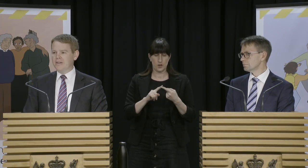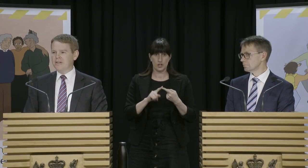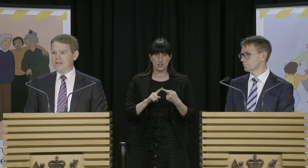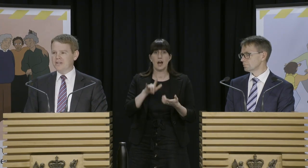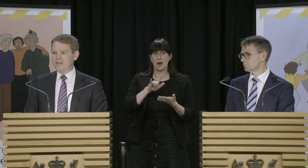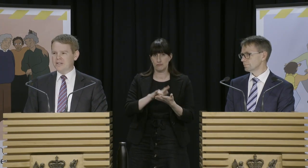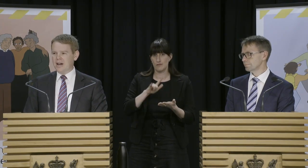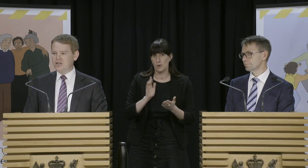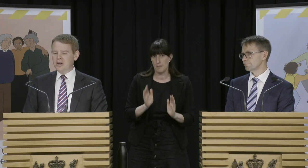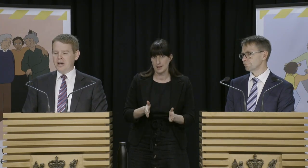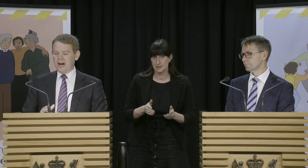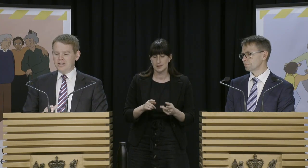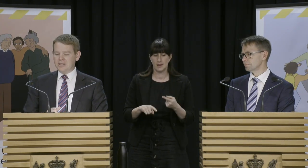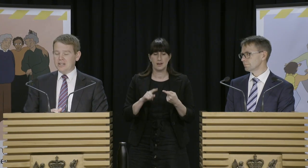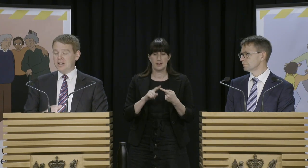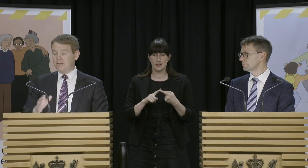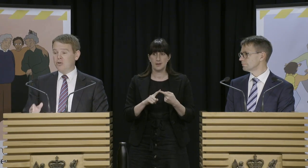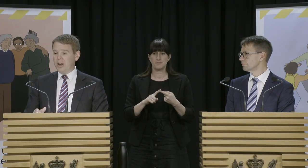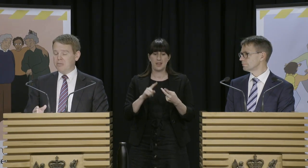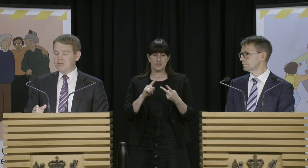part of the stage.